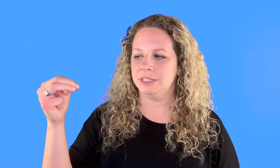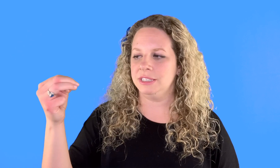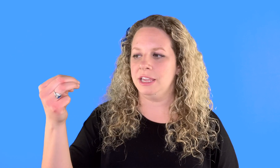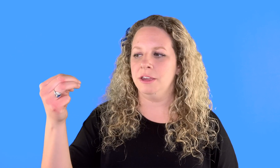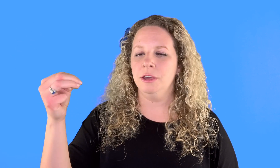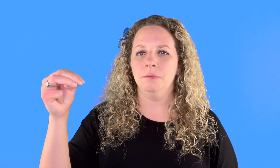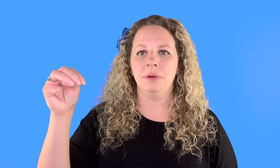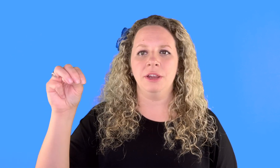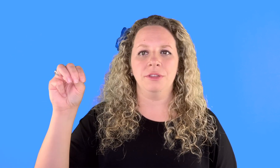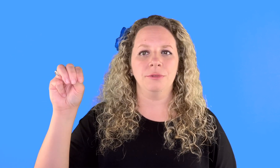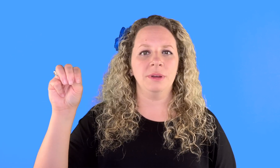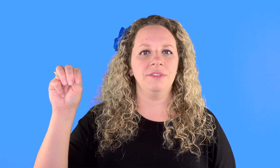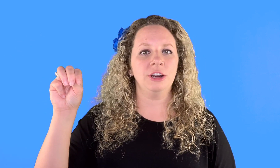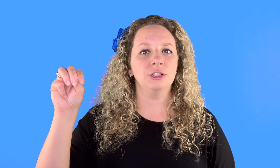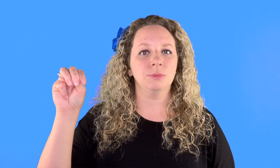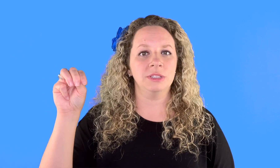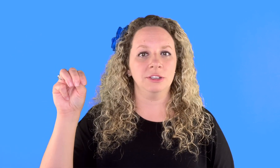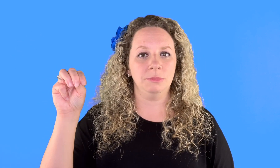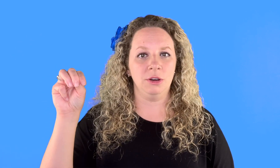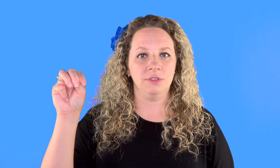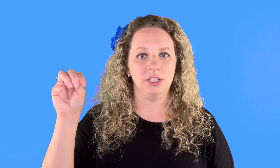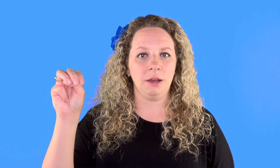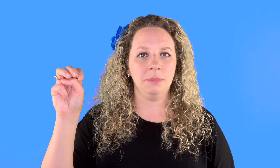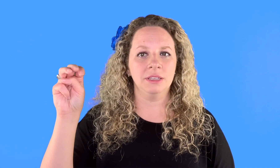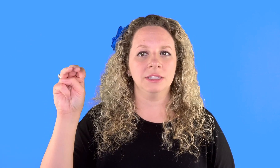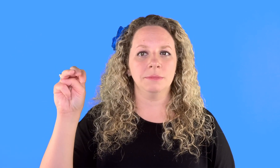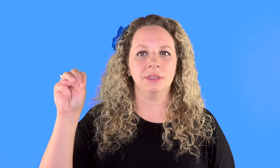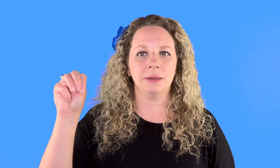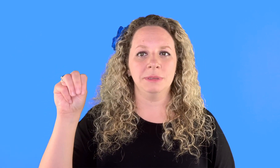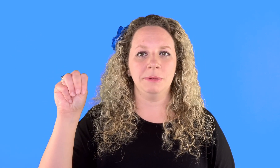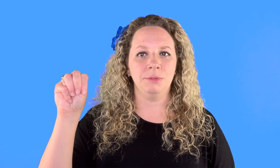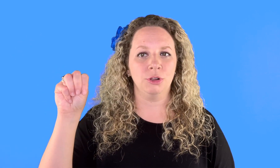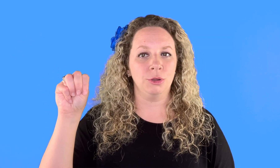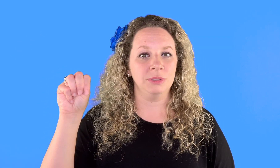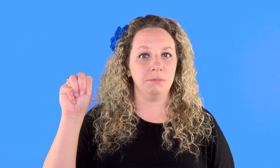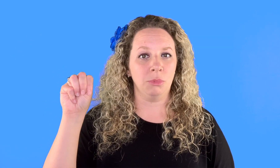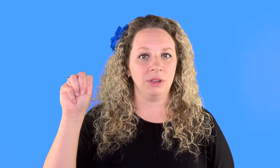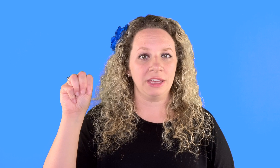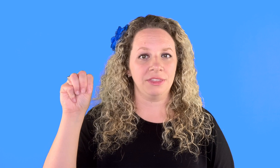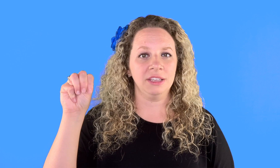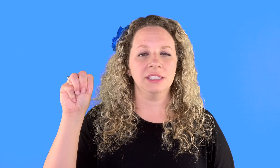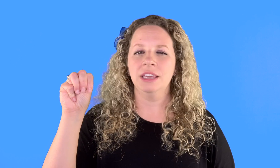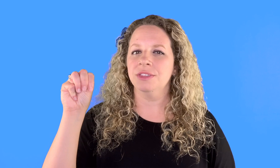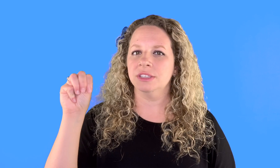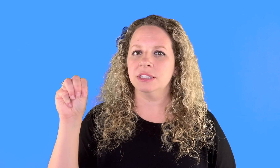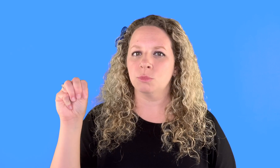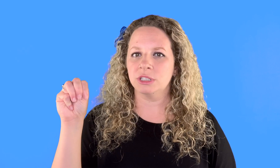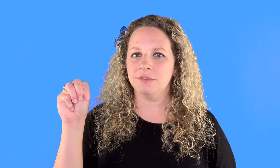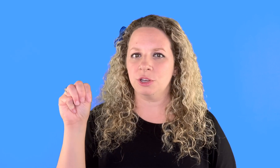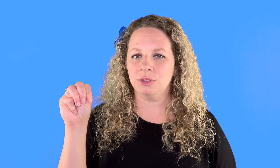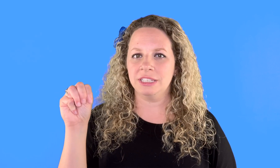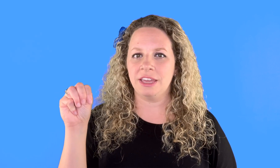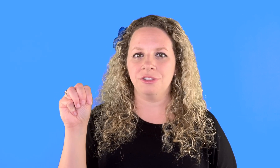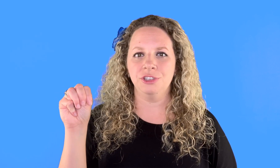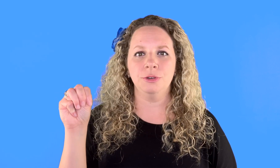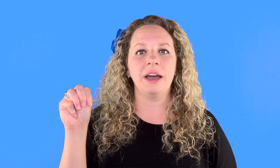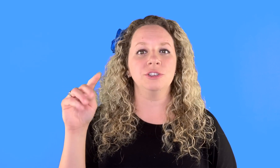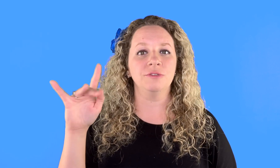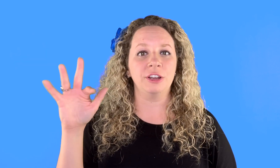it, but your 3 fingers will still be over the top. Sometimes people close it more like this. This is more difficult to get to as you're